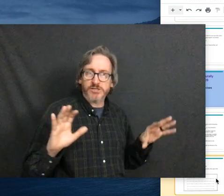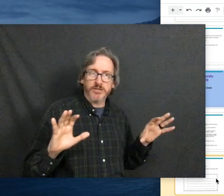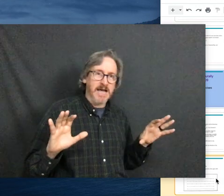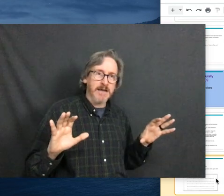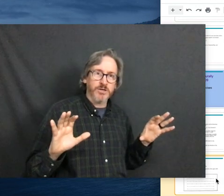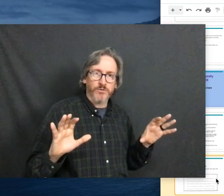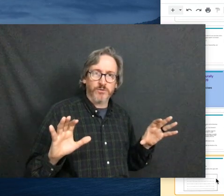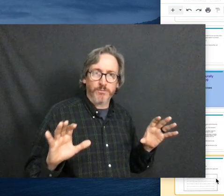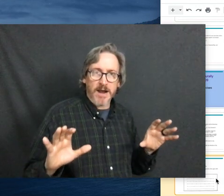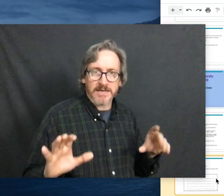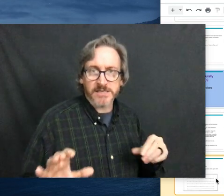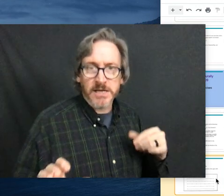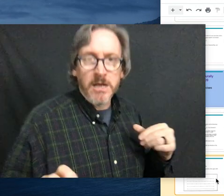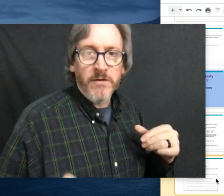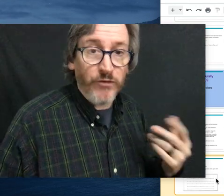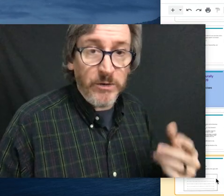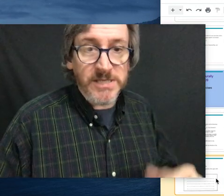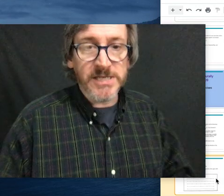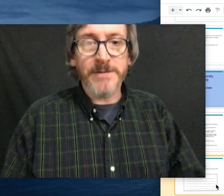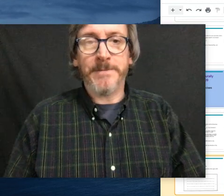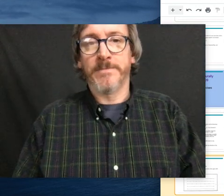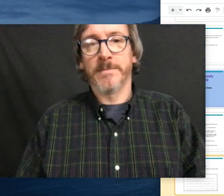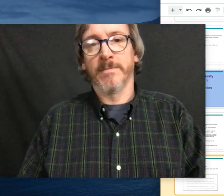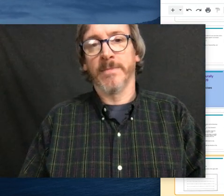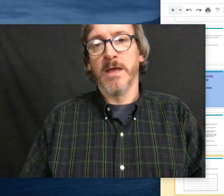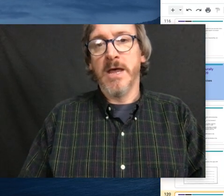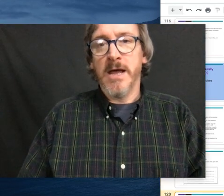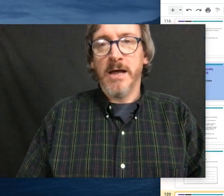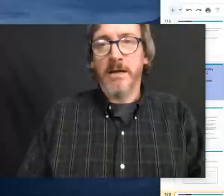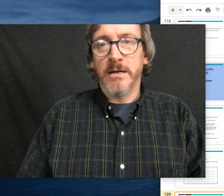now is a good time to go through and practice frequency.